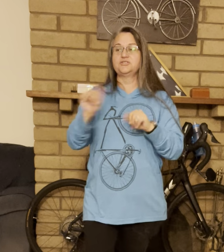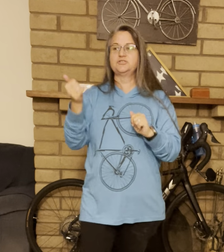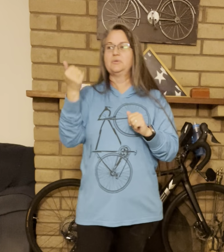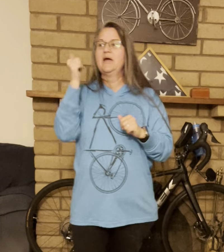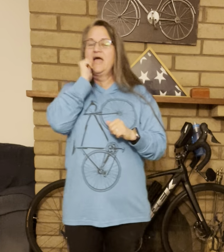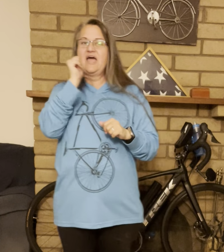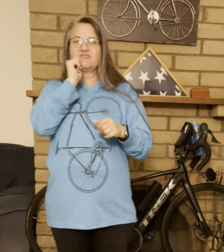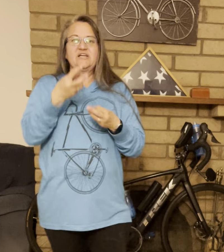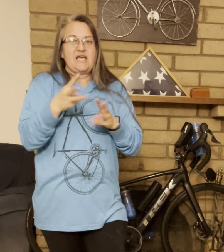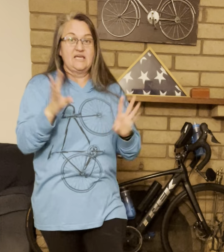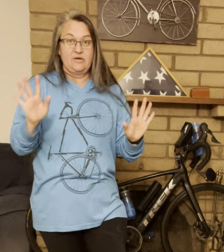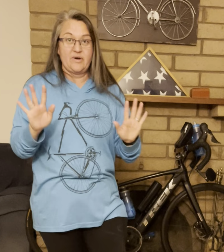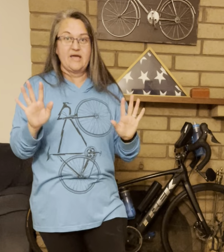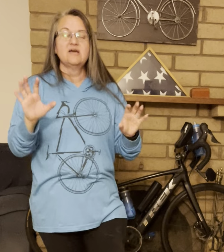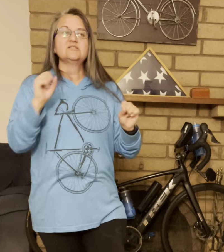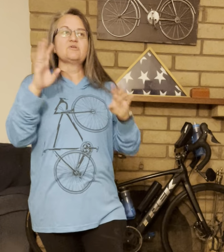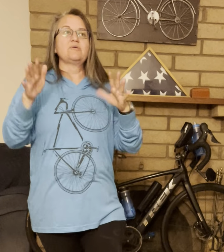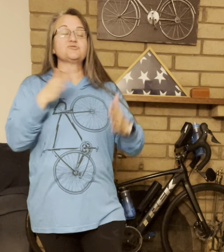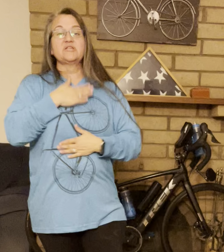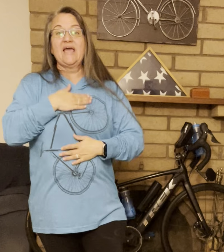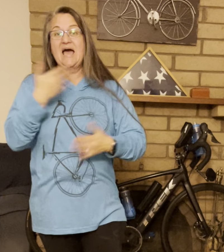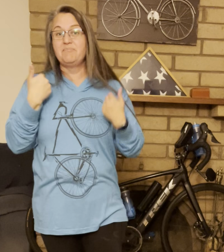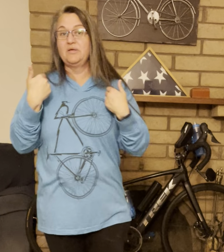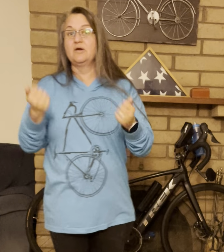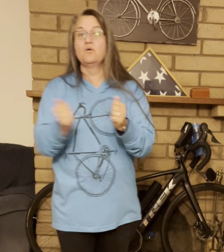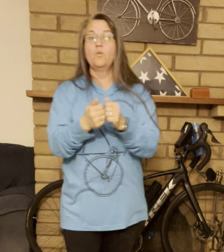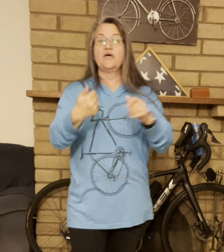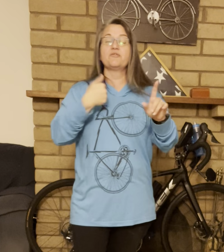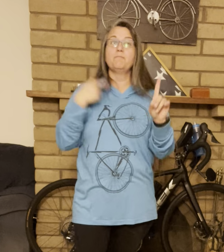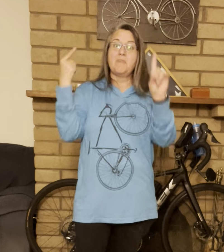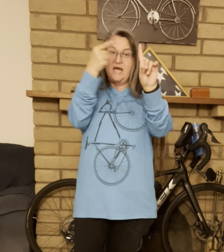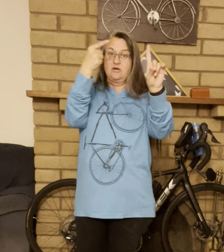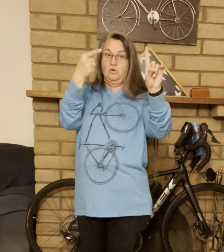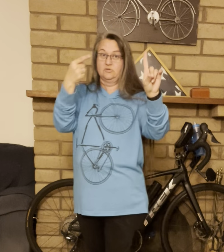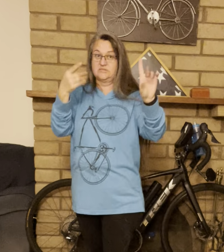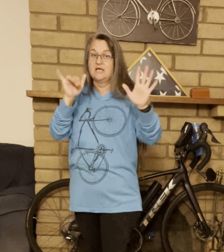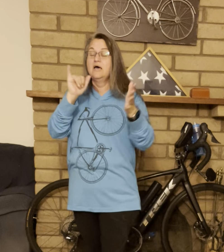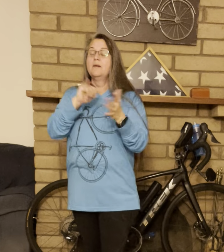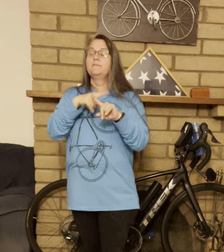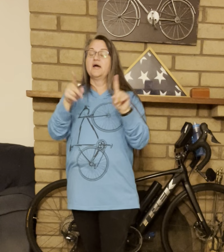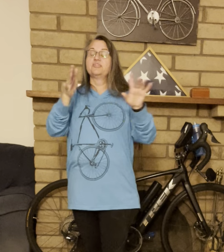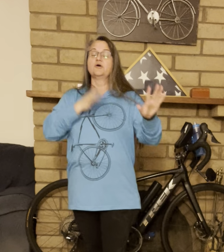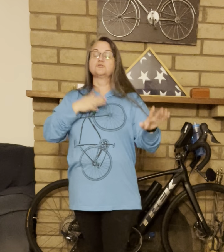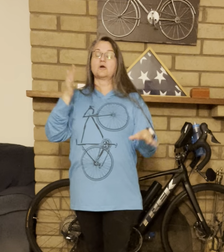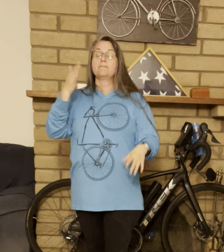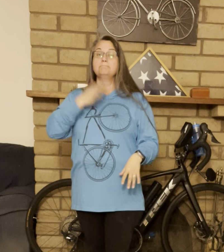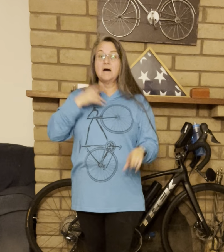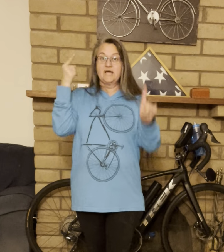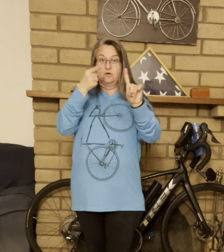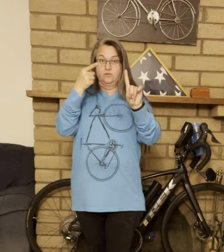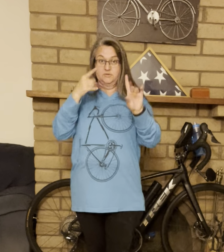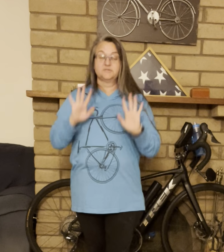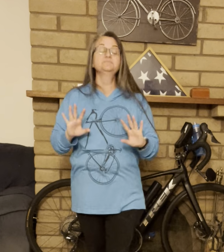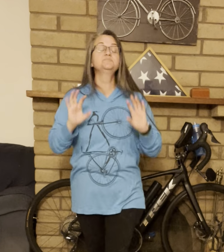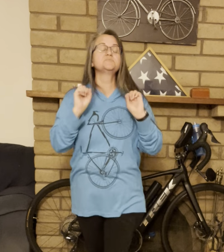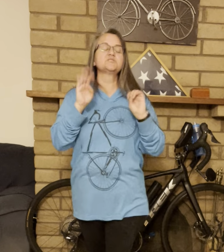do every day anyway. So I was really happy with my goals, but those are my goals.